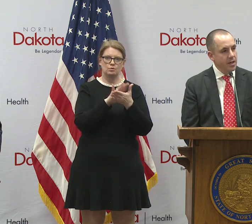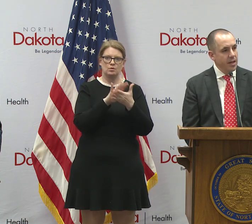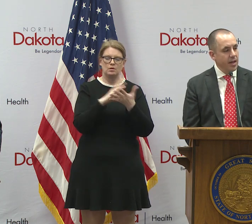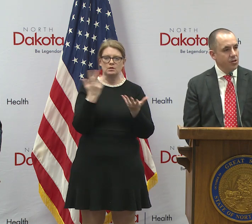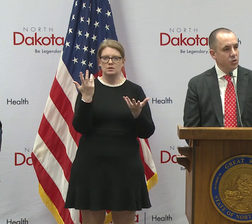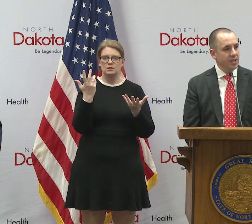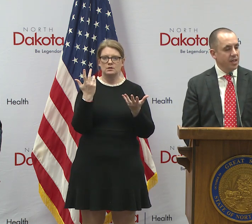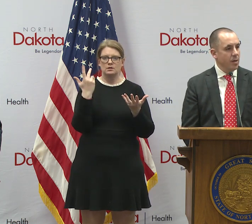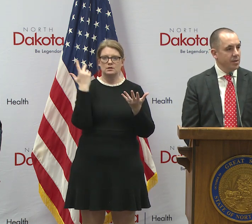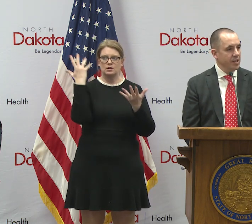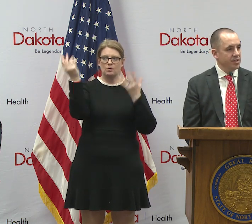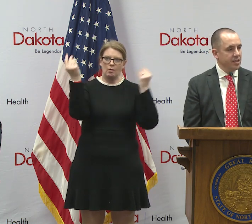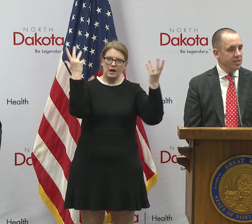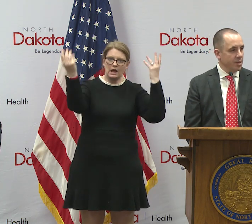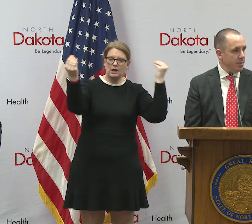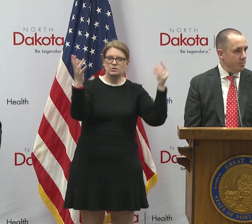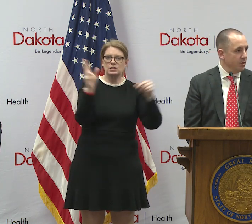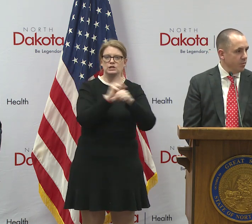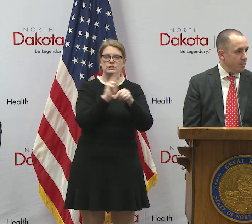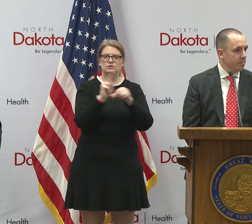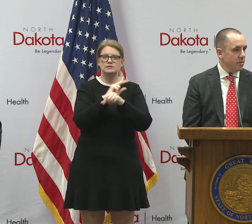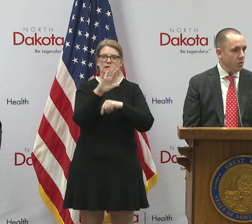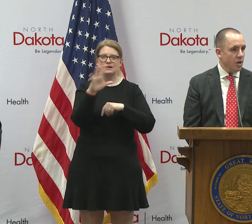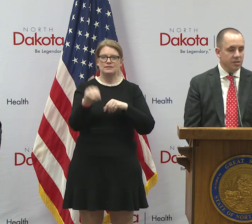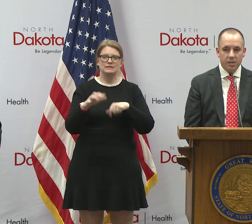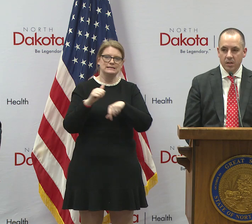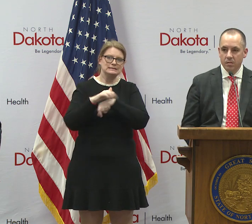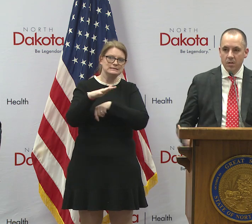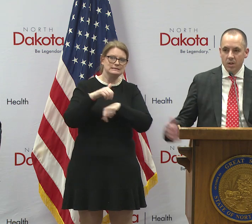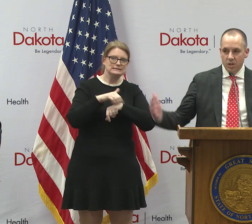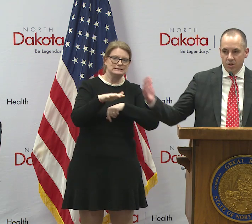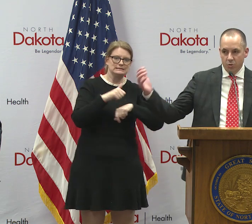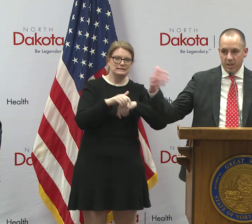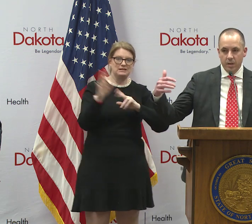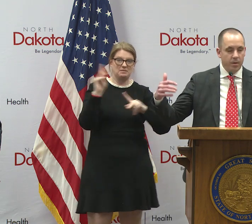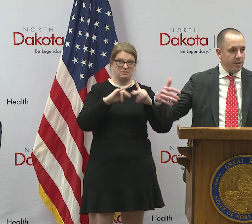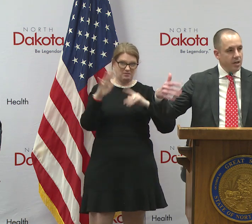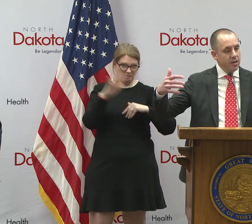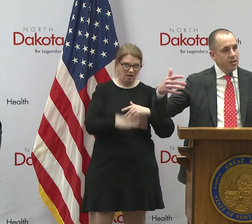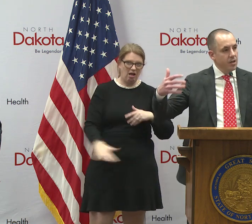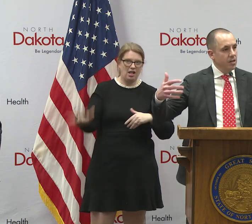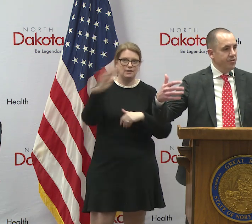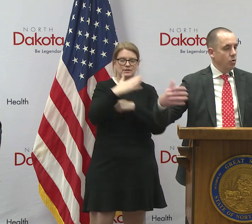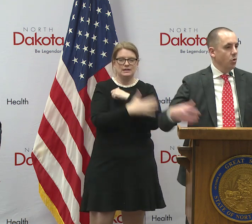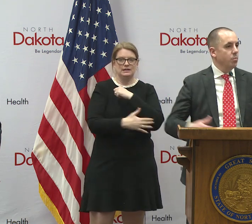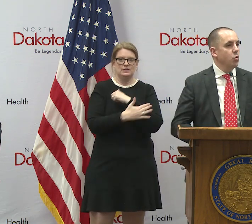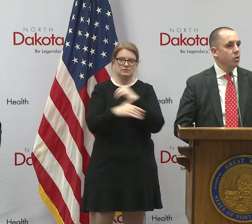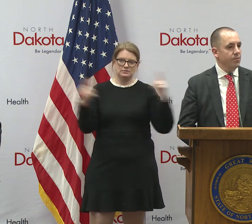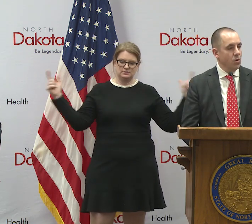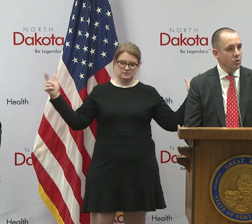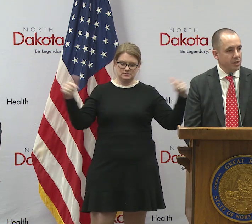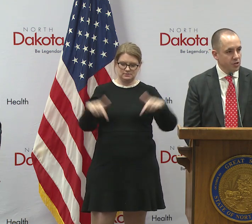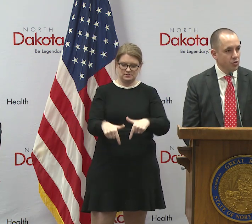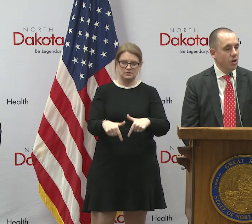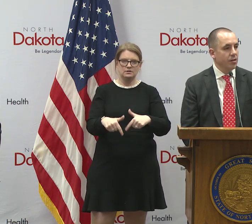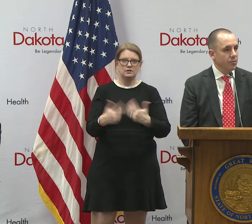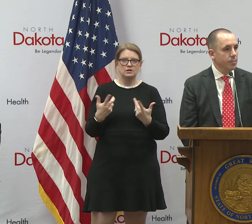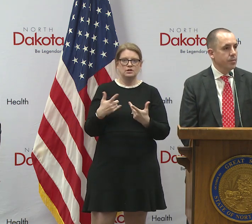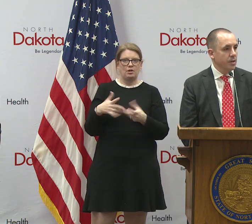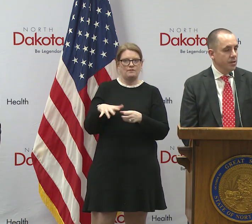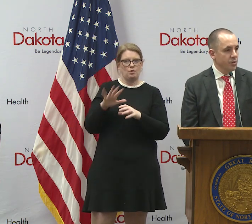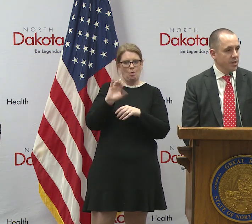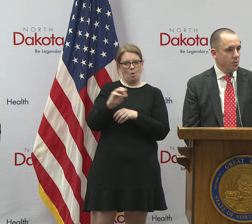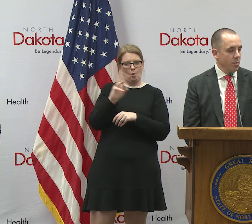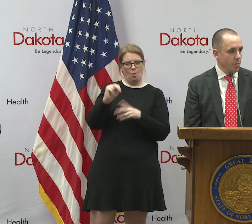and using companies that send people from across the country to come on in, you have your own pool of folks that you're drawing